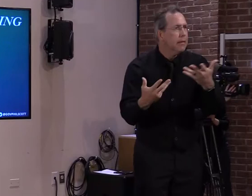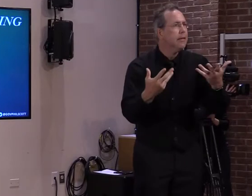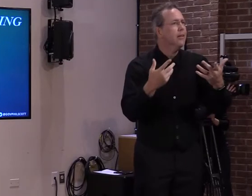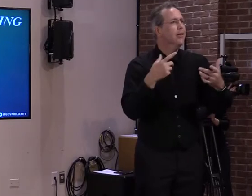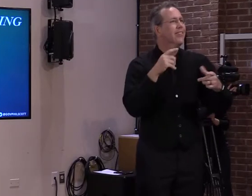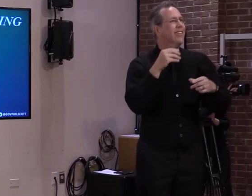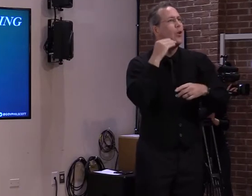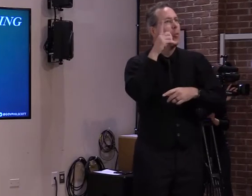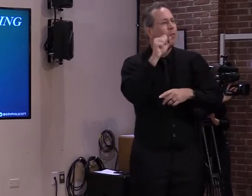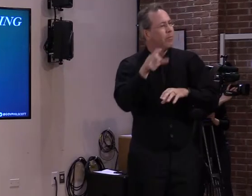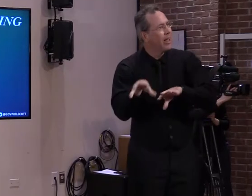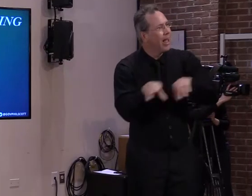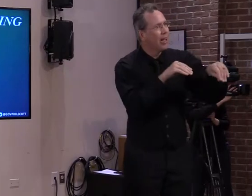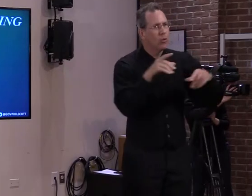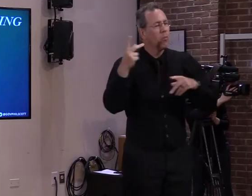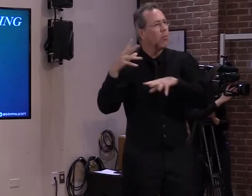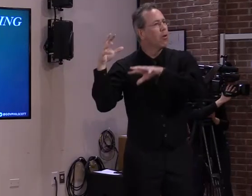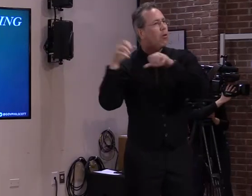We've lost at least